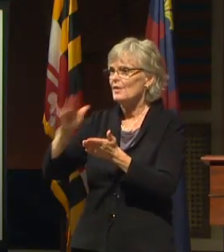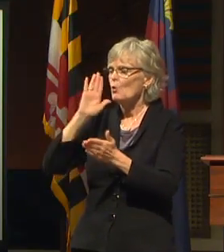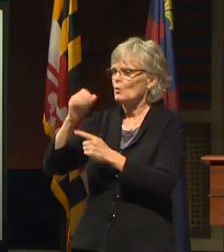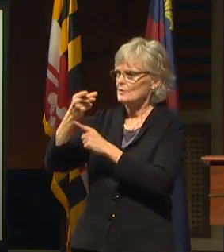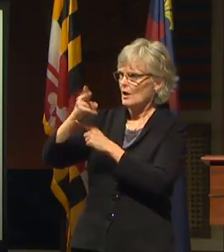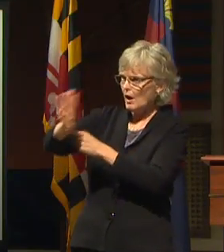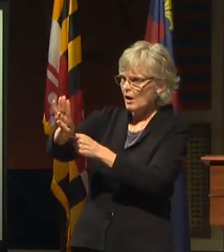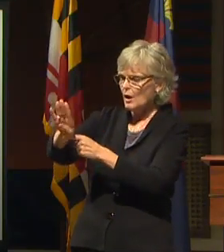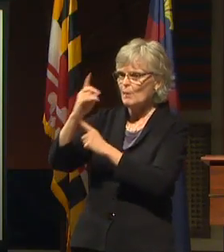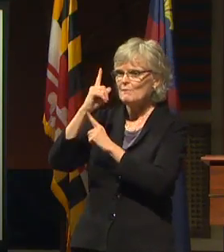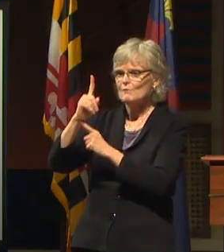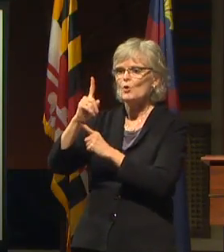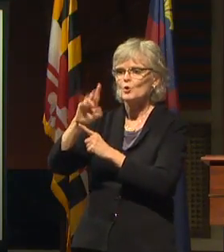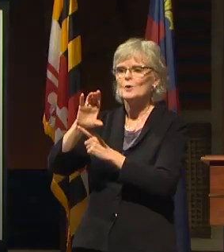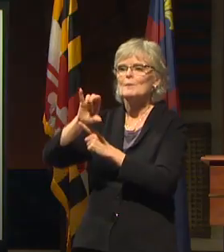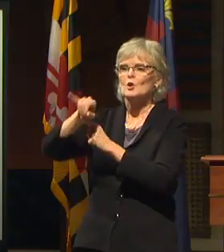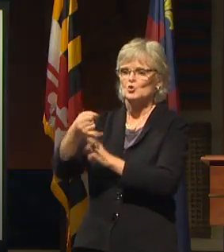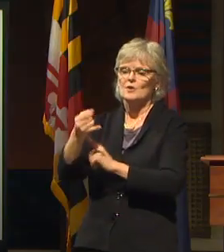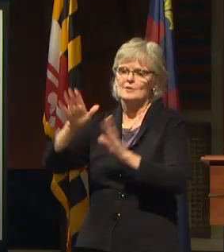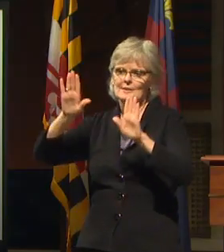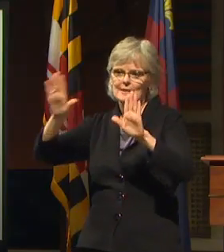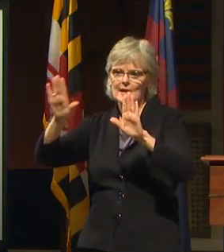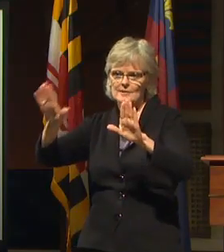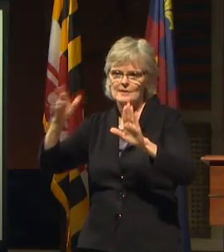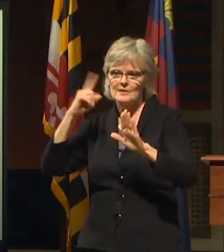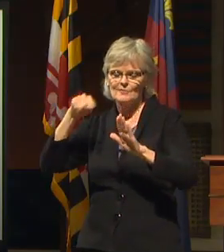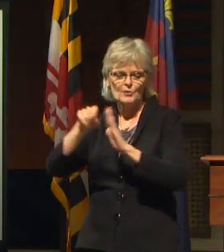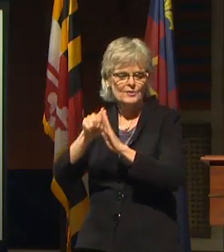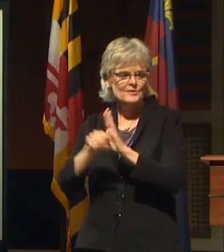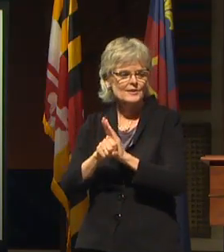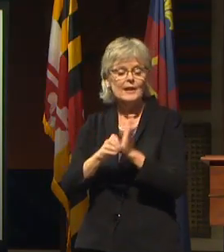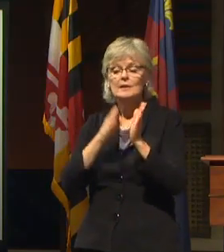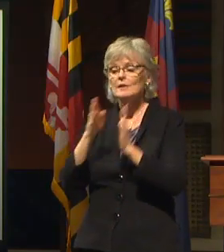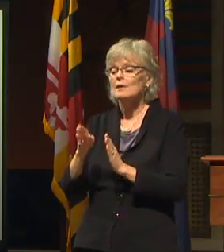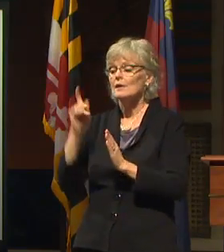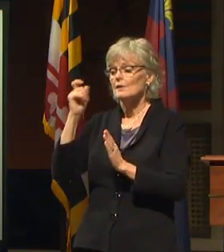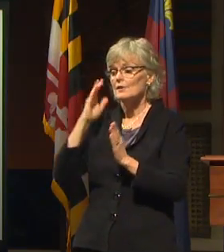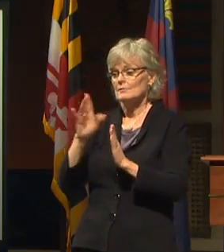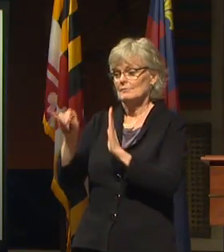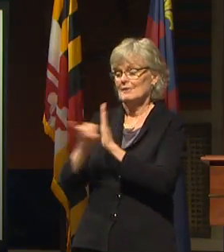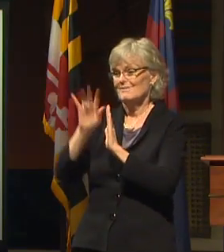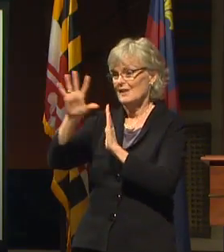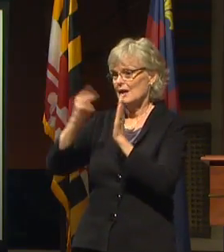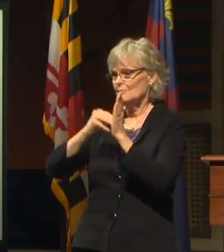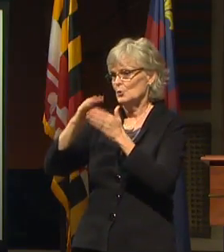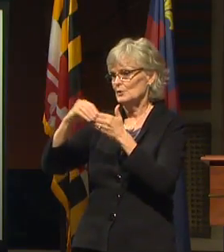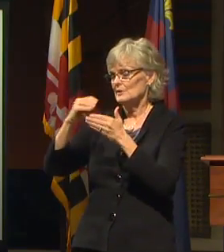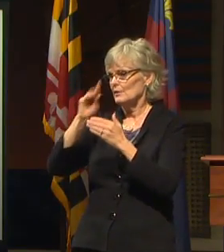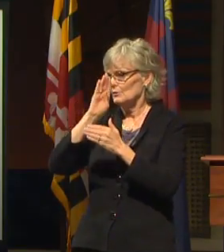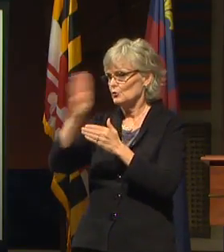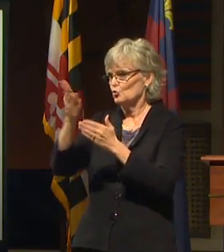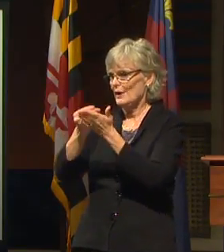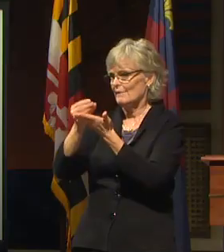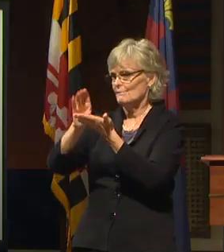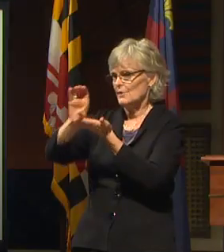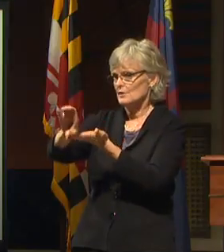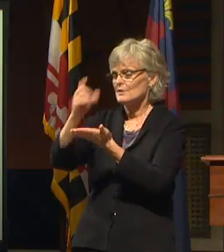hub for criminal justice excellence for the state. Governor Hogan has also identified $5 million in direct funding